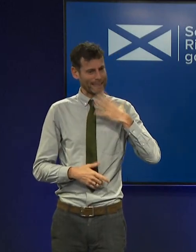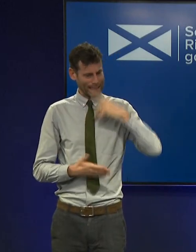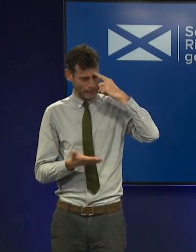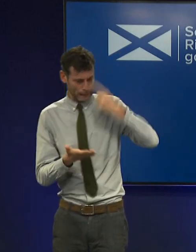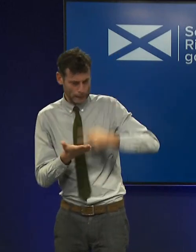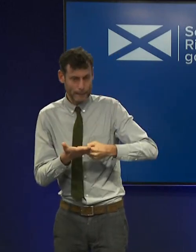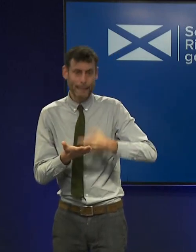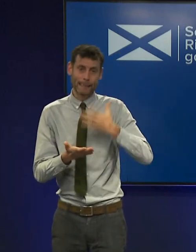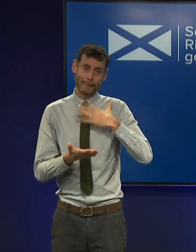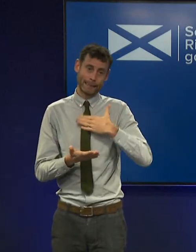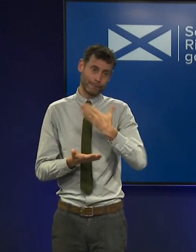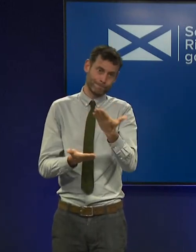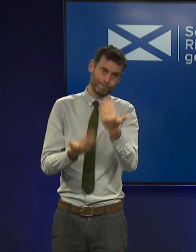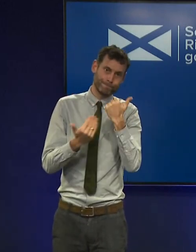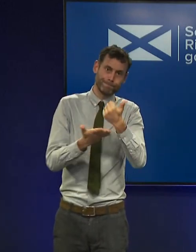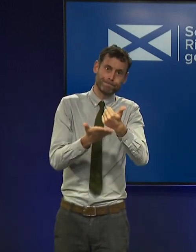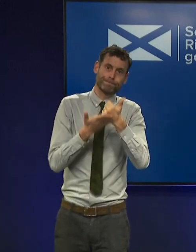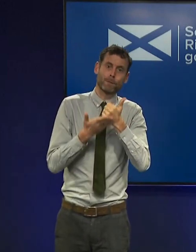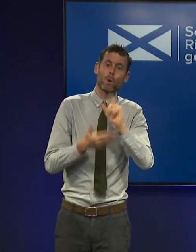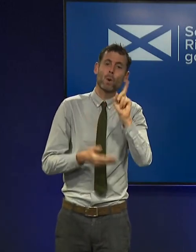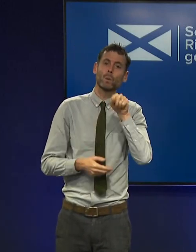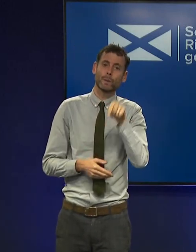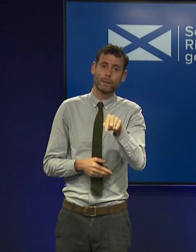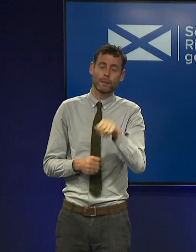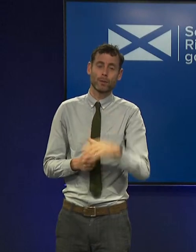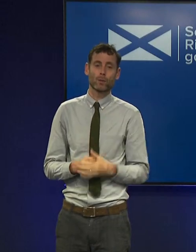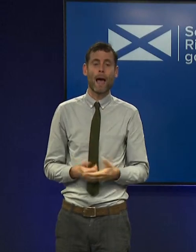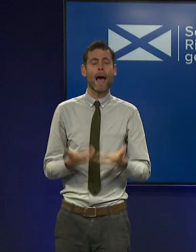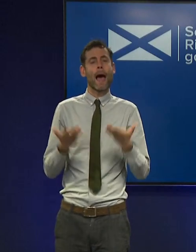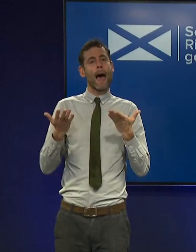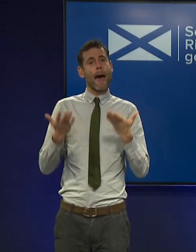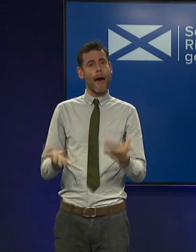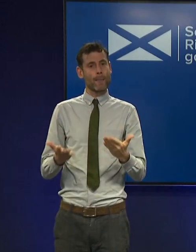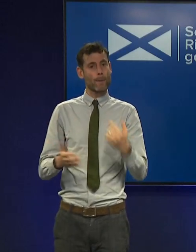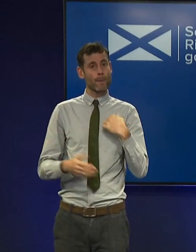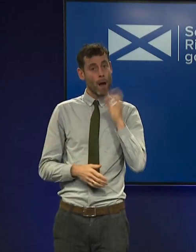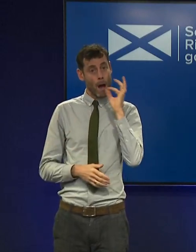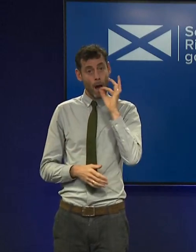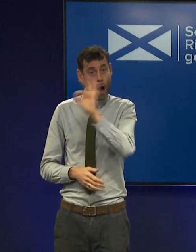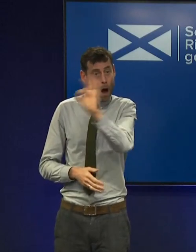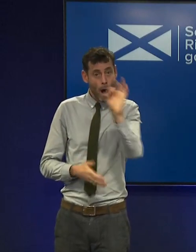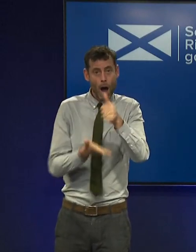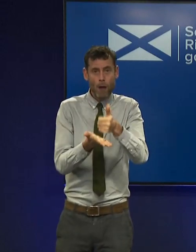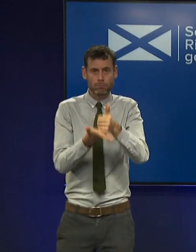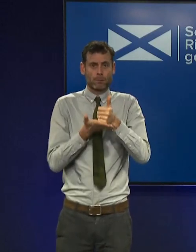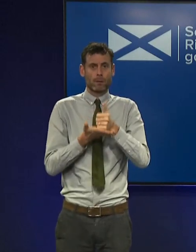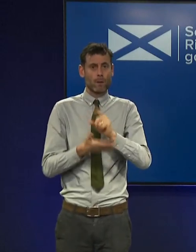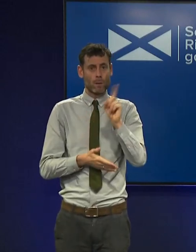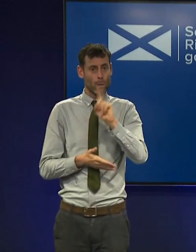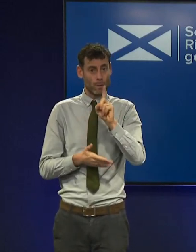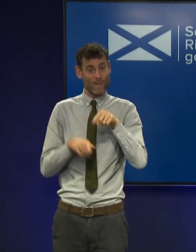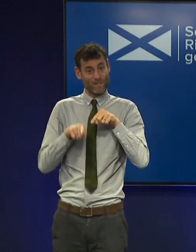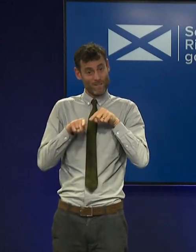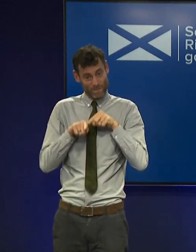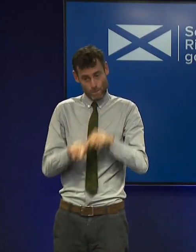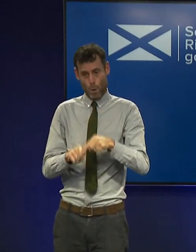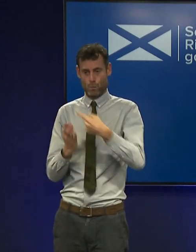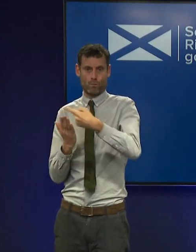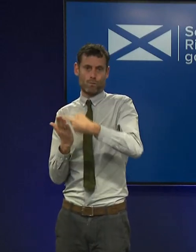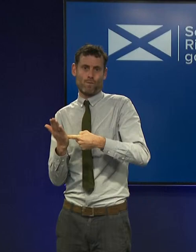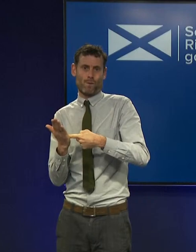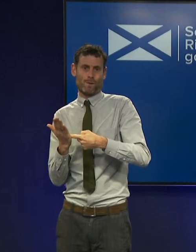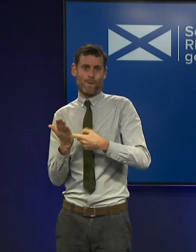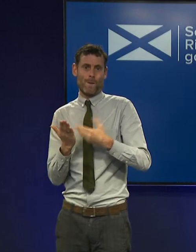Right now, what I'm asking people to do is really up the level of compliance with all of the protections that are still in place. And I think it's really